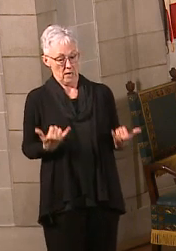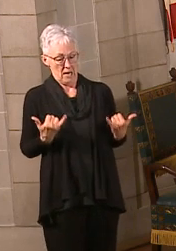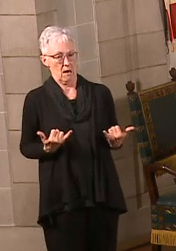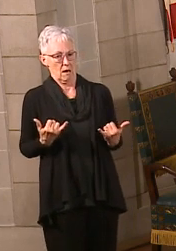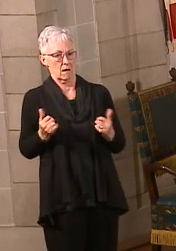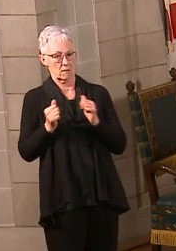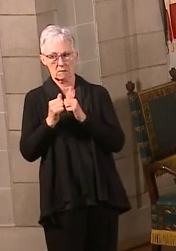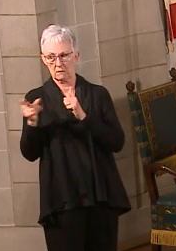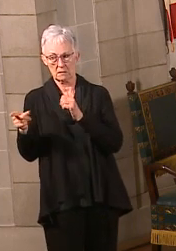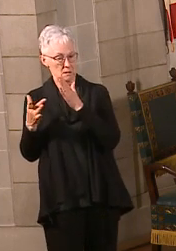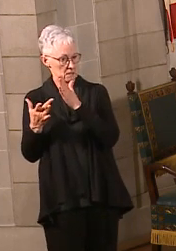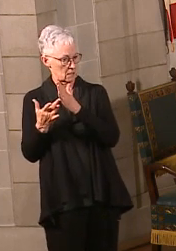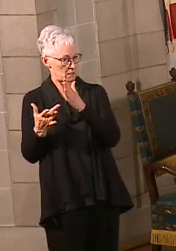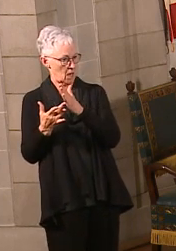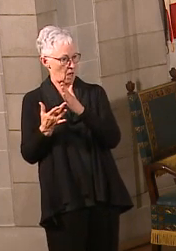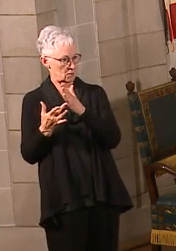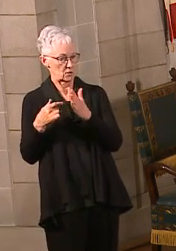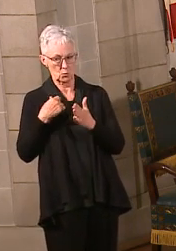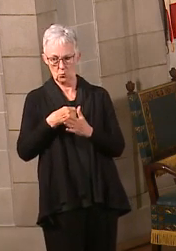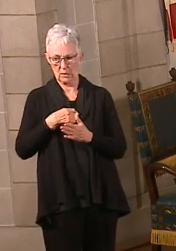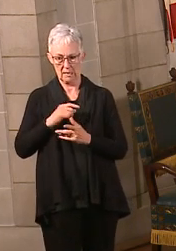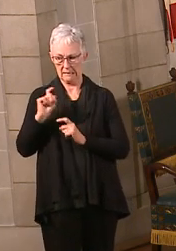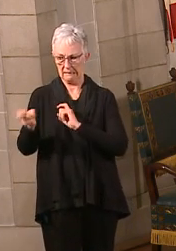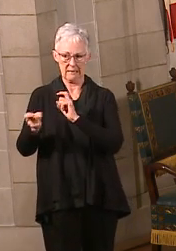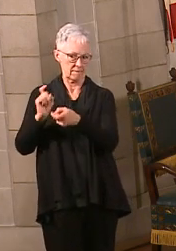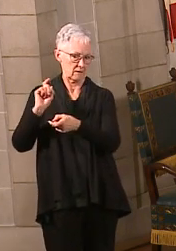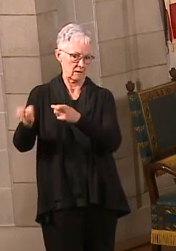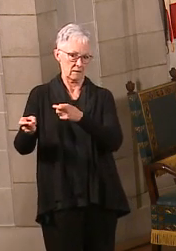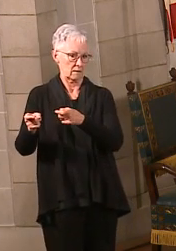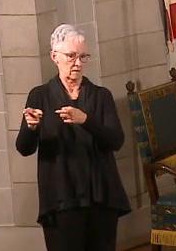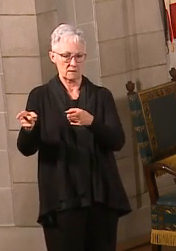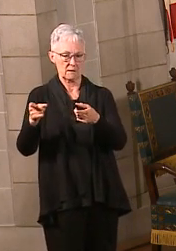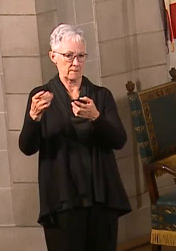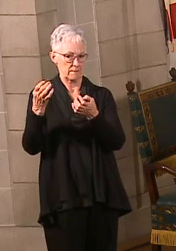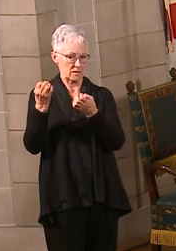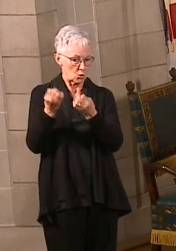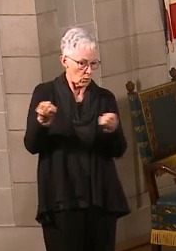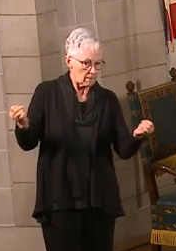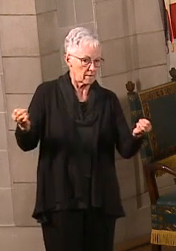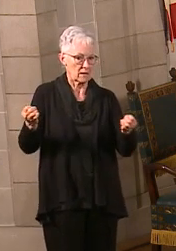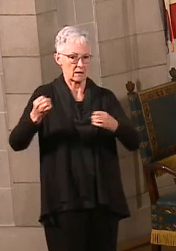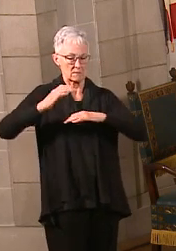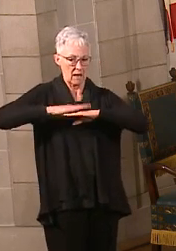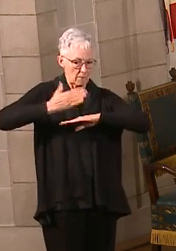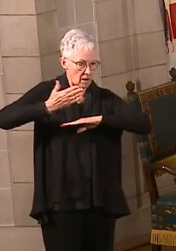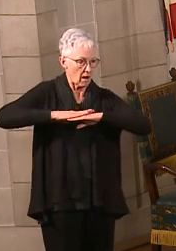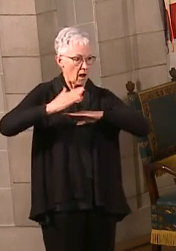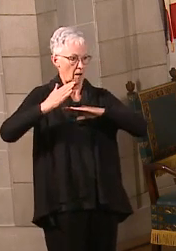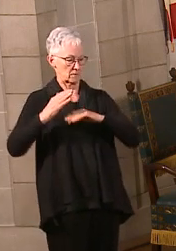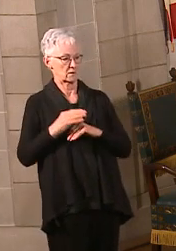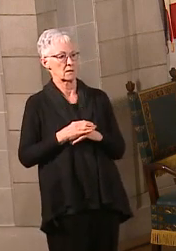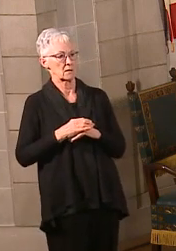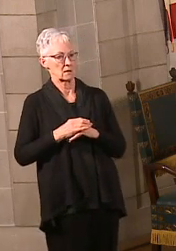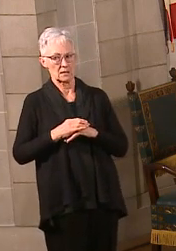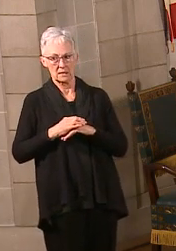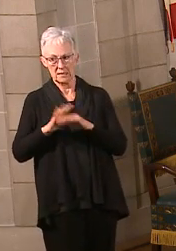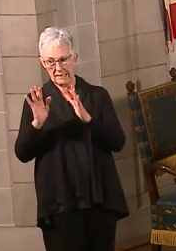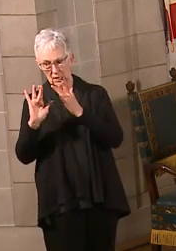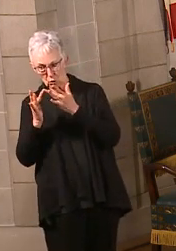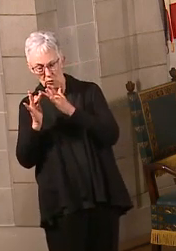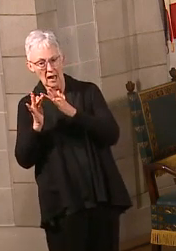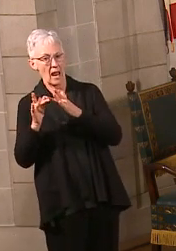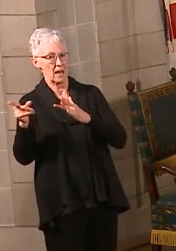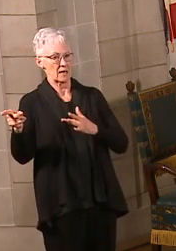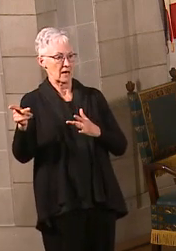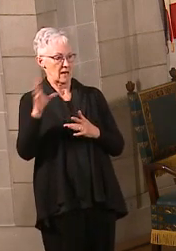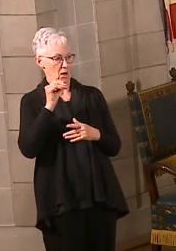we're deploying to our teammates. We've received an additional 250 laptops just this week from our Office of the OCIO, and another